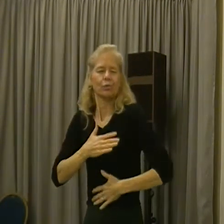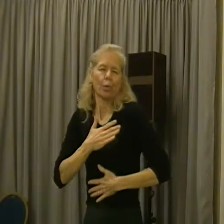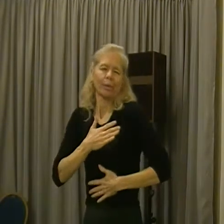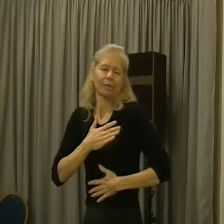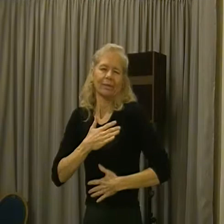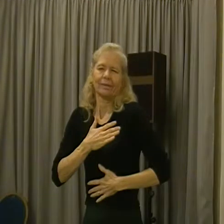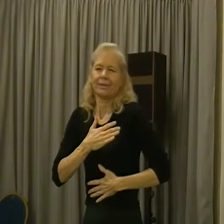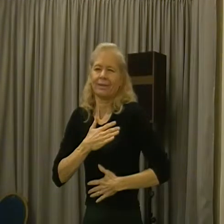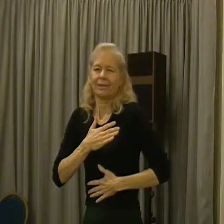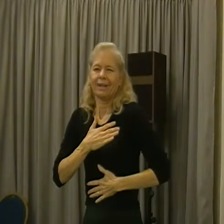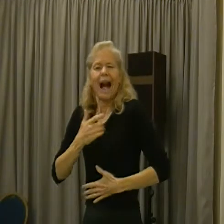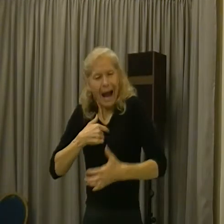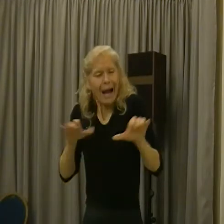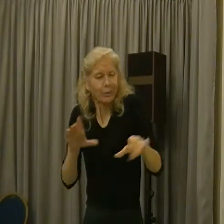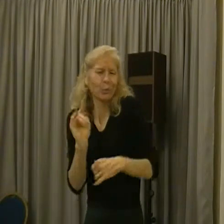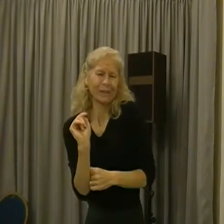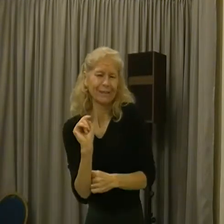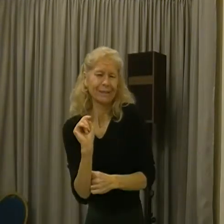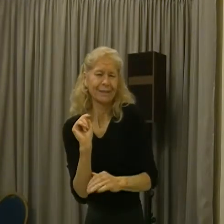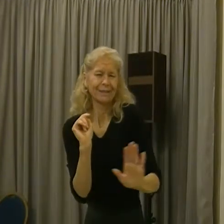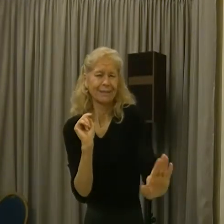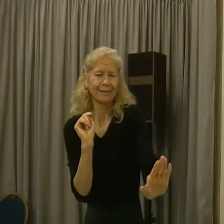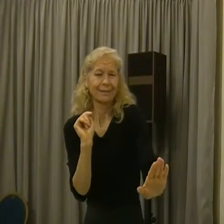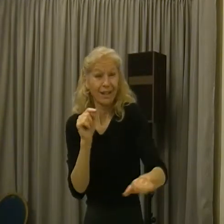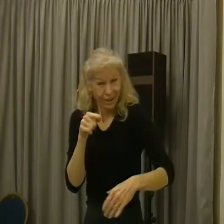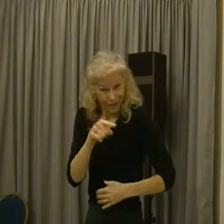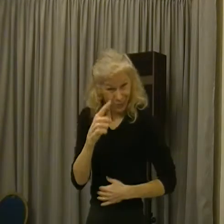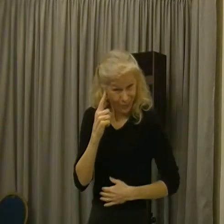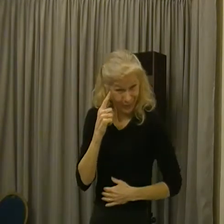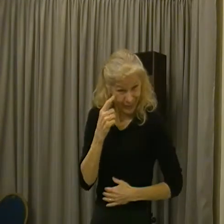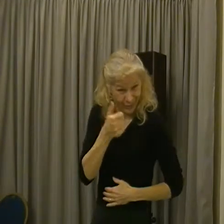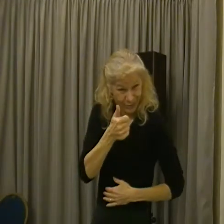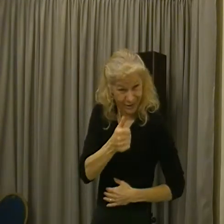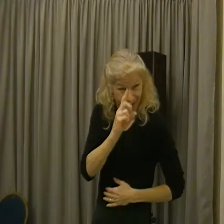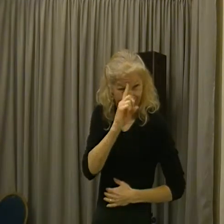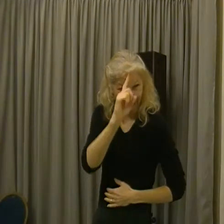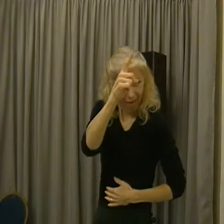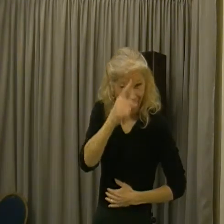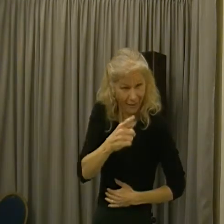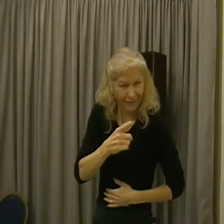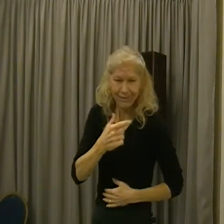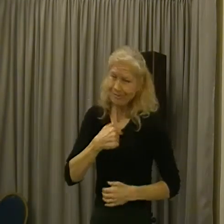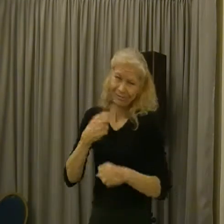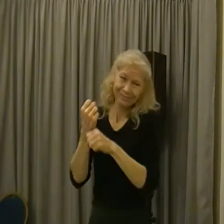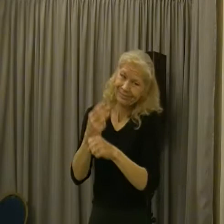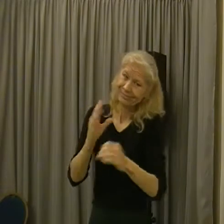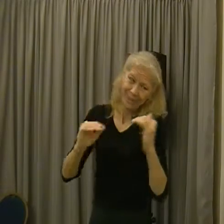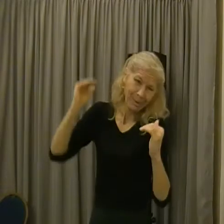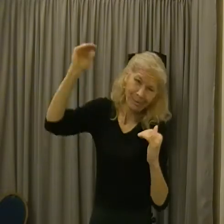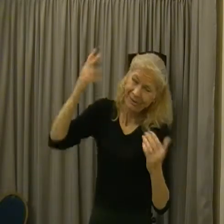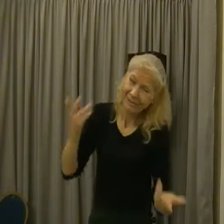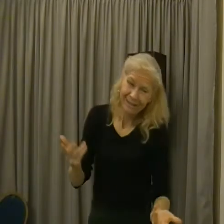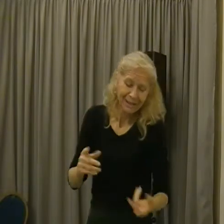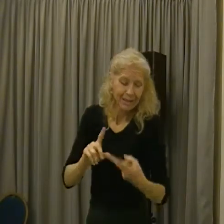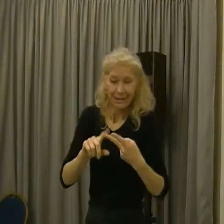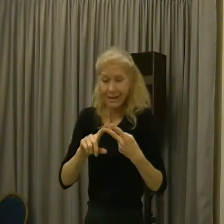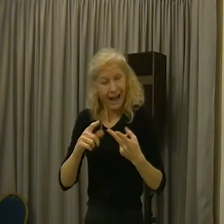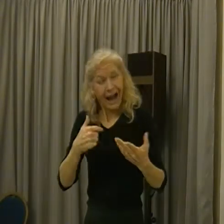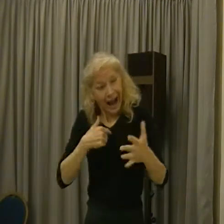amen? Who's going to, you know, if God's going to do it, he's going to do it. That idea of exercise, to do,